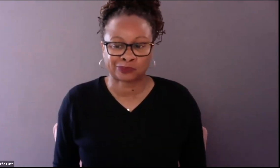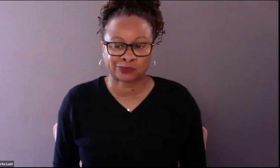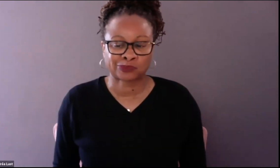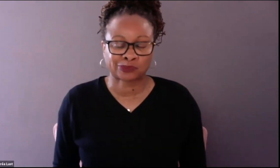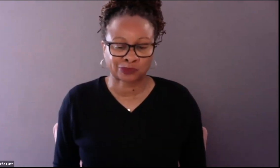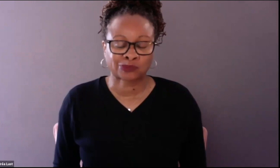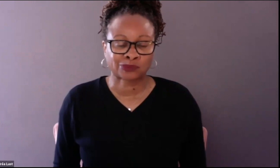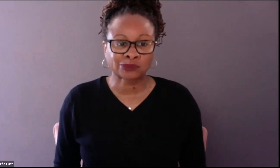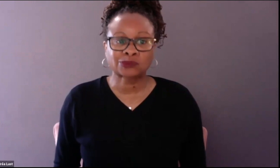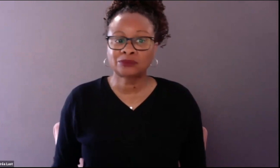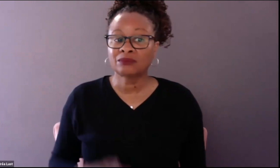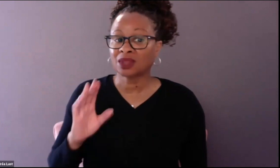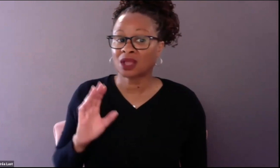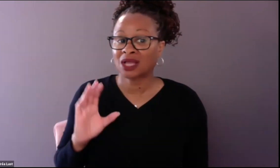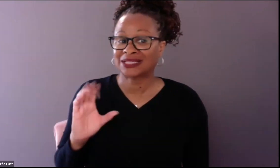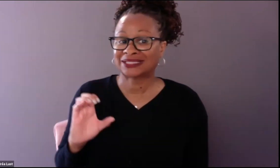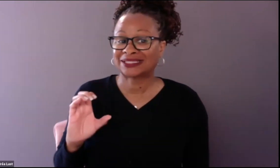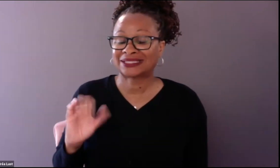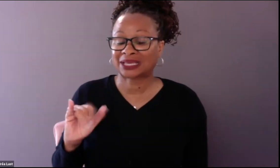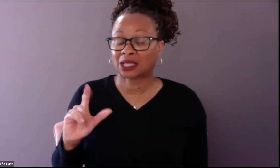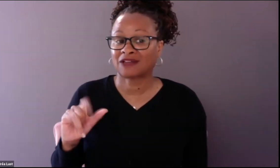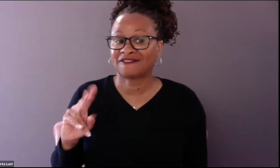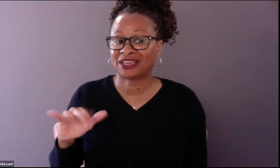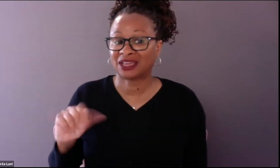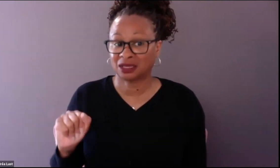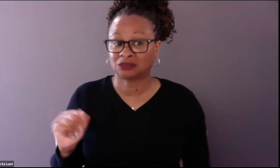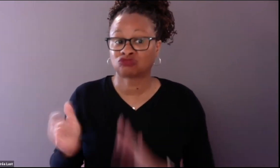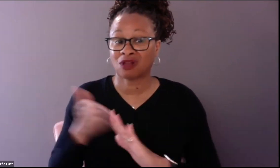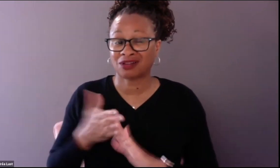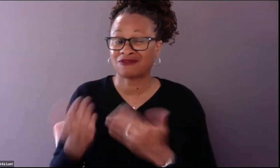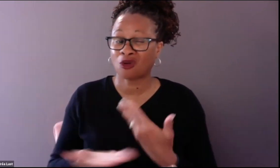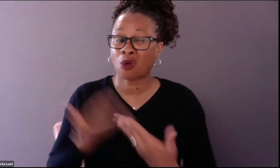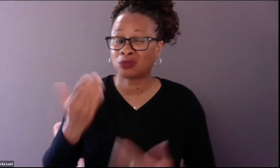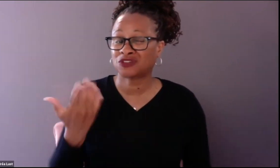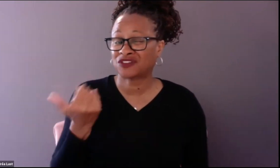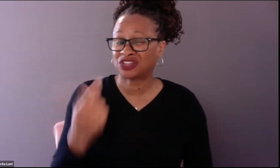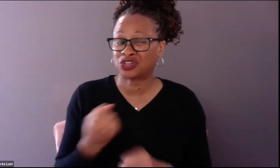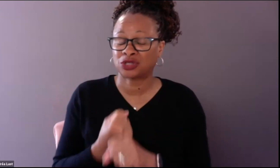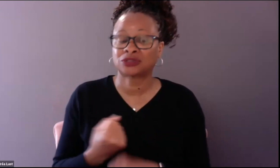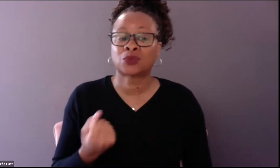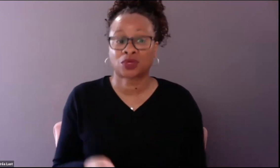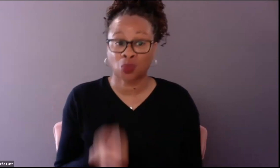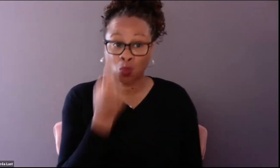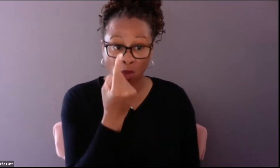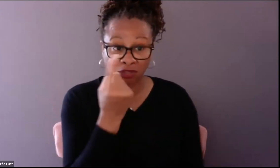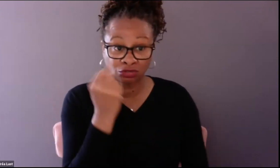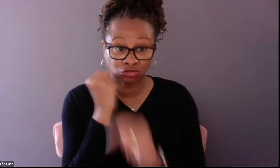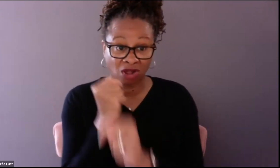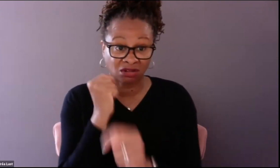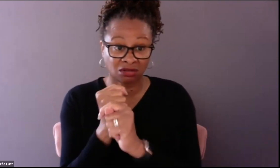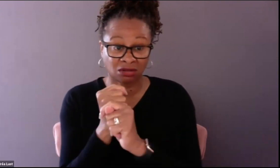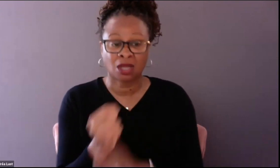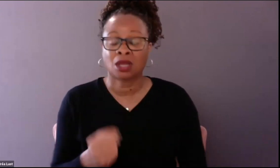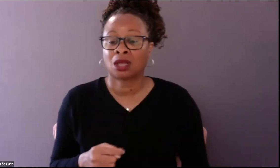It runs, it ran for almost 15 years with one truck,